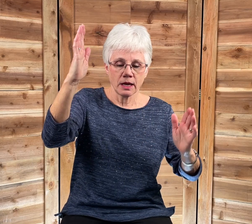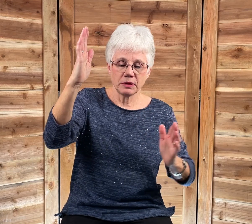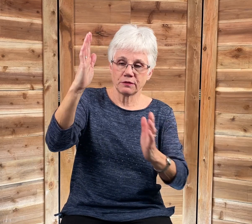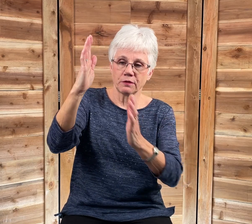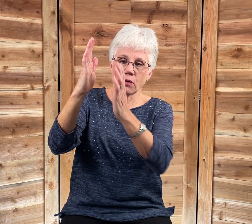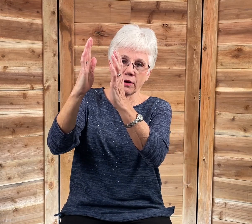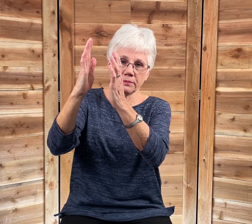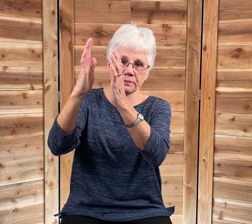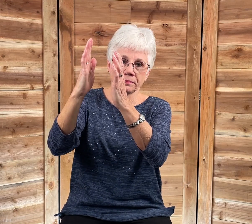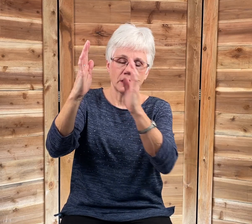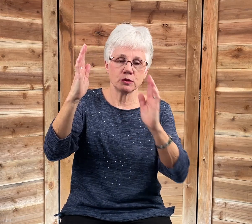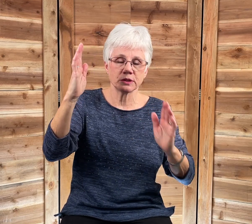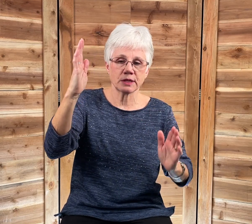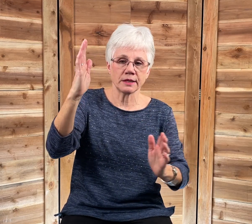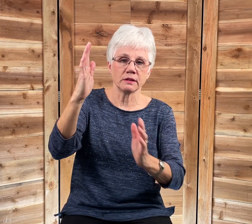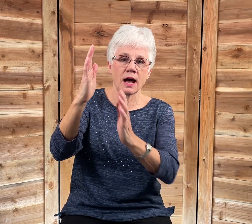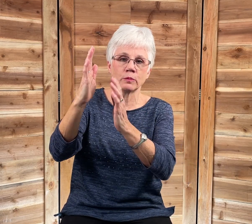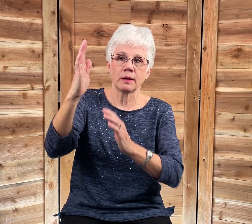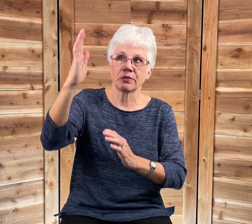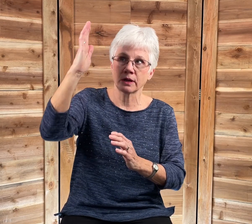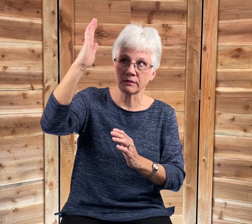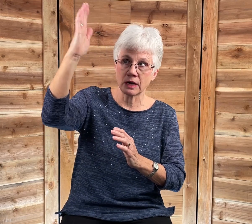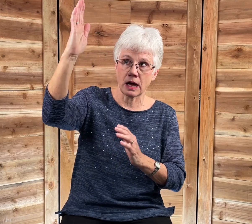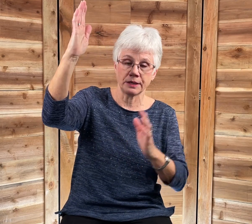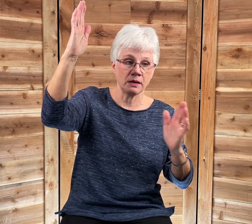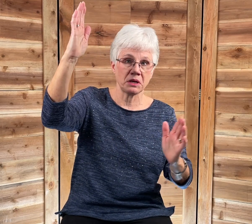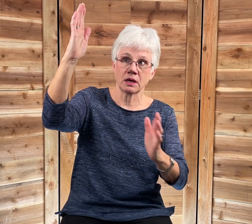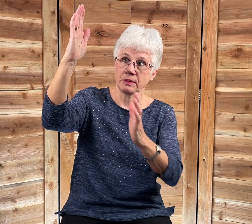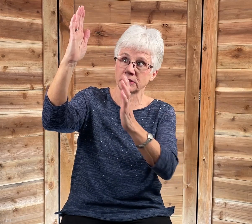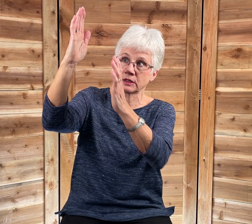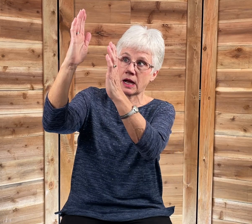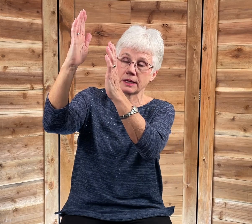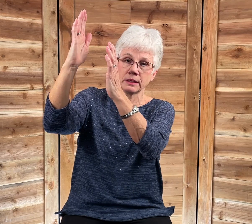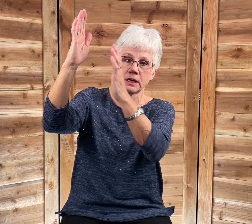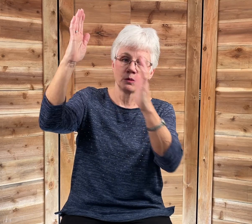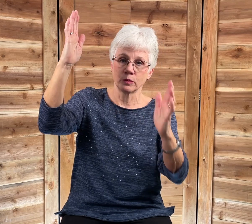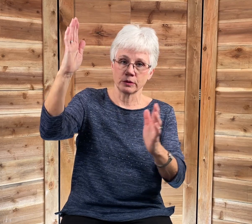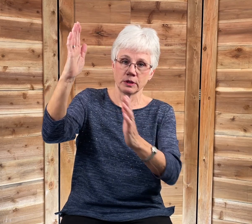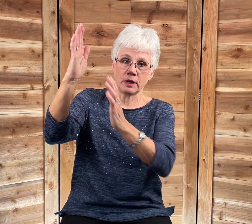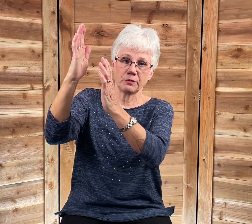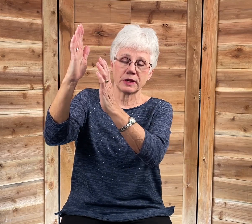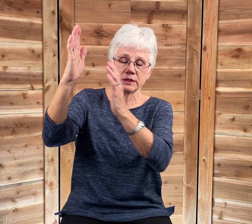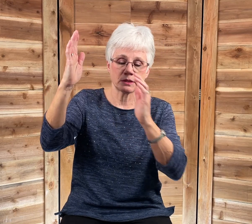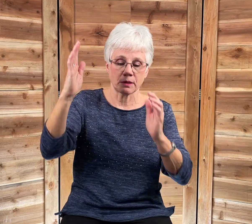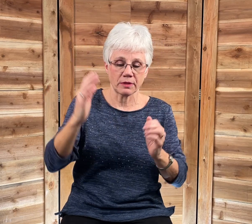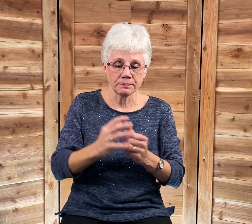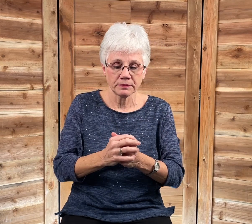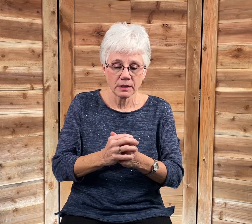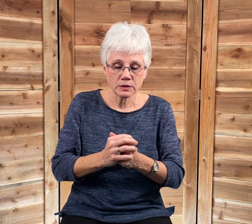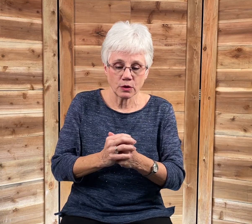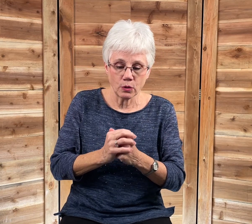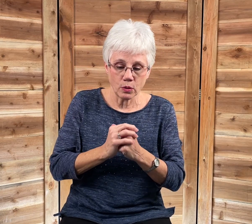right before. I use this sign a lot when I'm thinking of God and me coming to God. We're facing